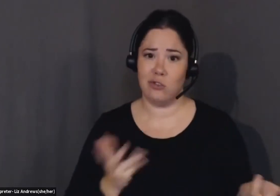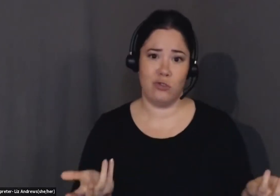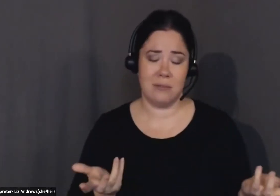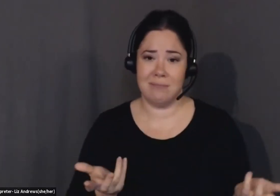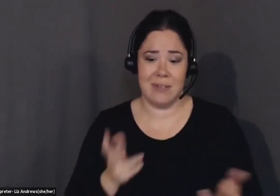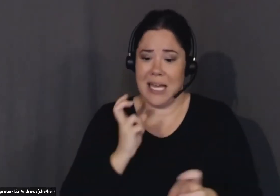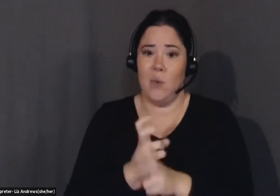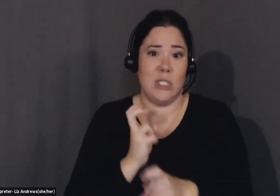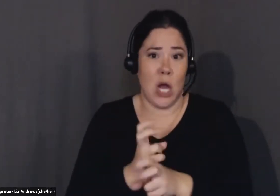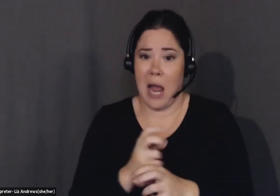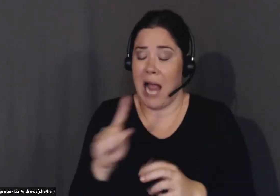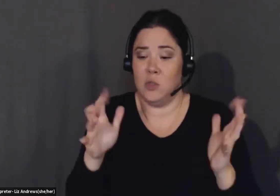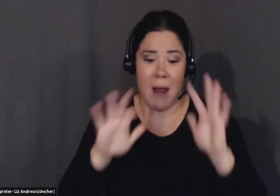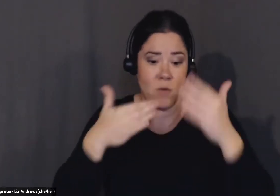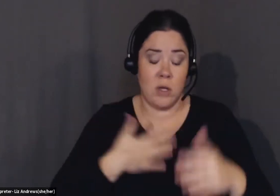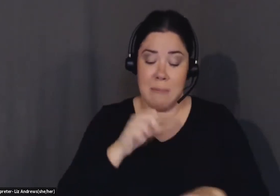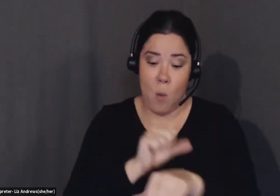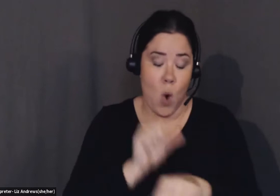and getting the heck out.